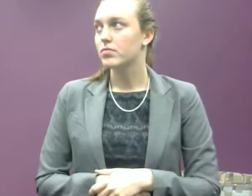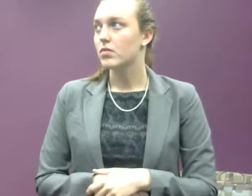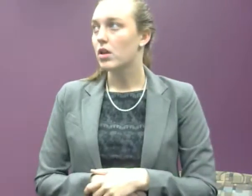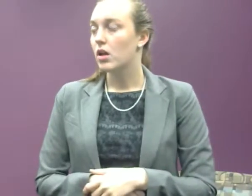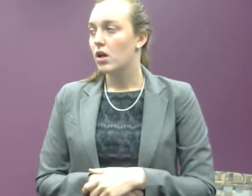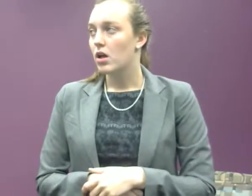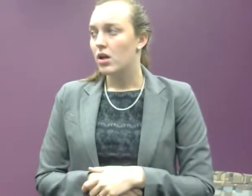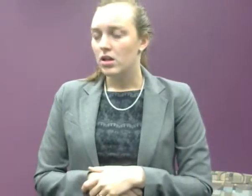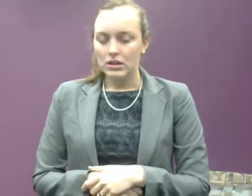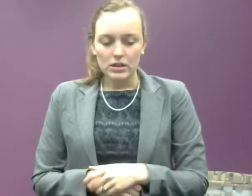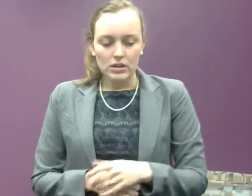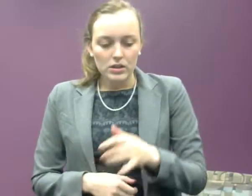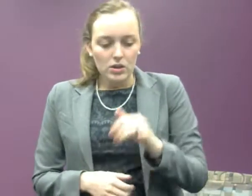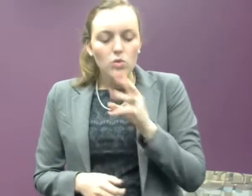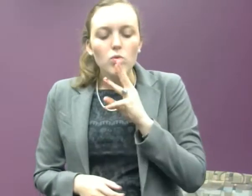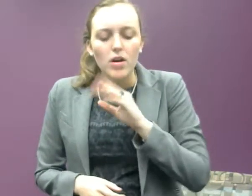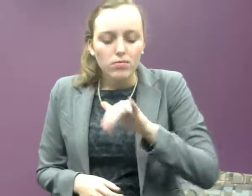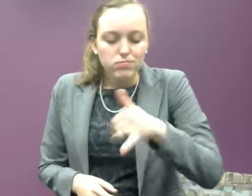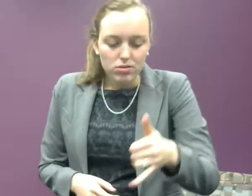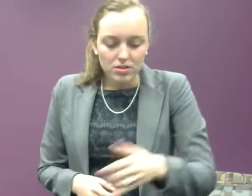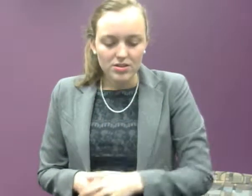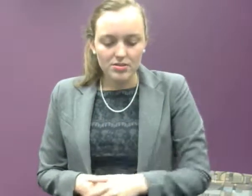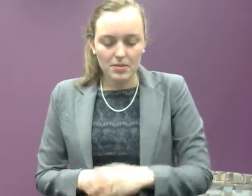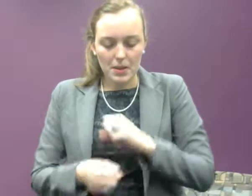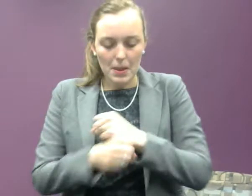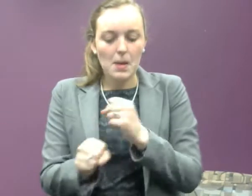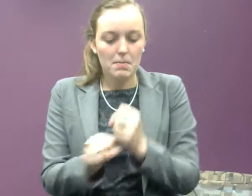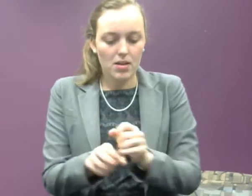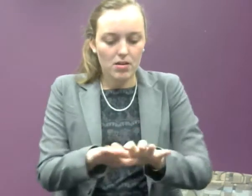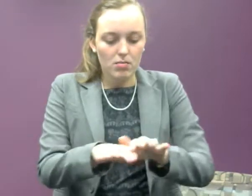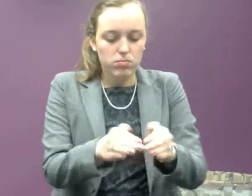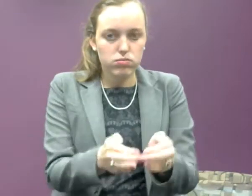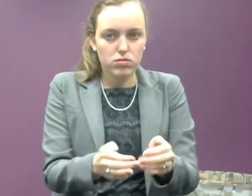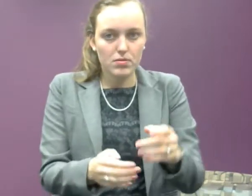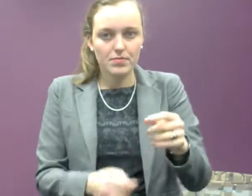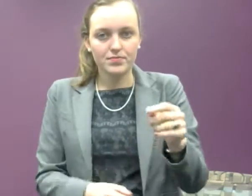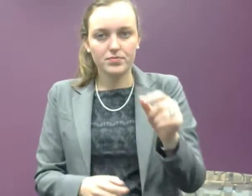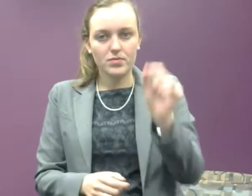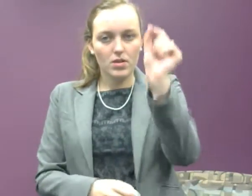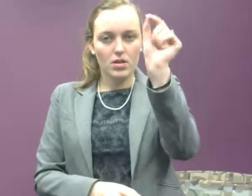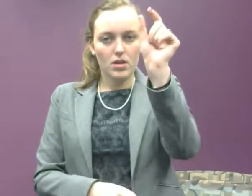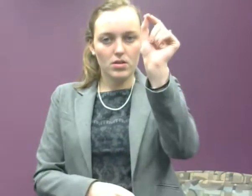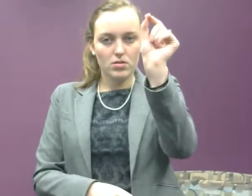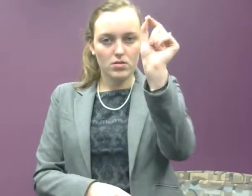little bit of water and it forms a teardrop? We all know about the teardrop shape of the water when it's coming out of a